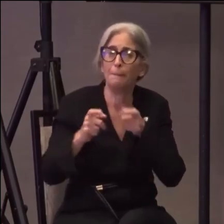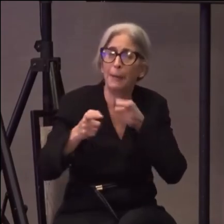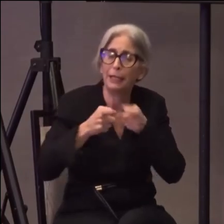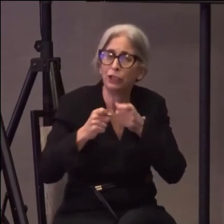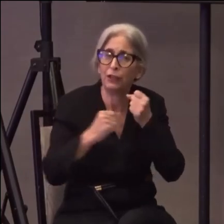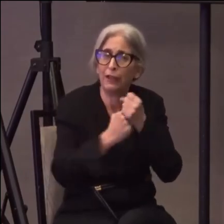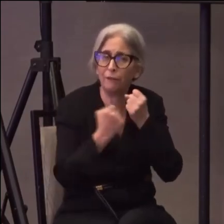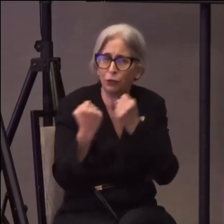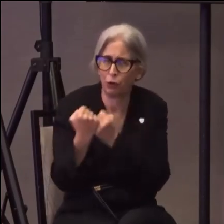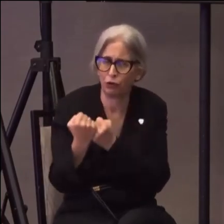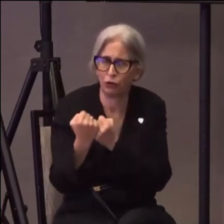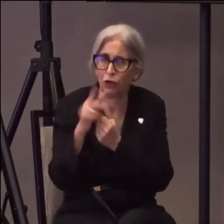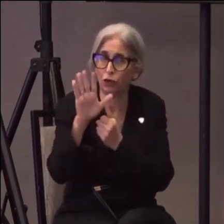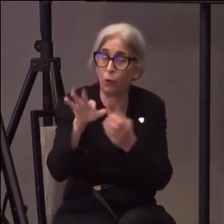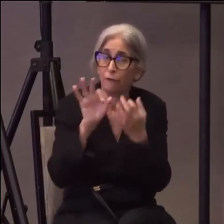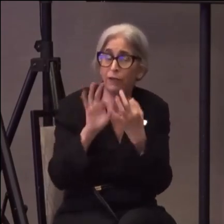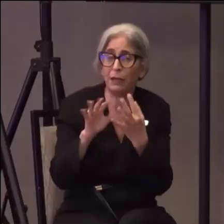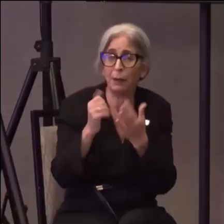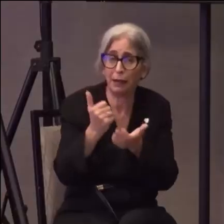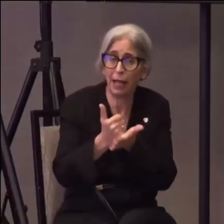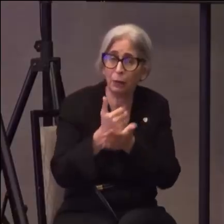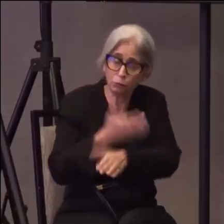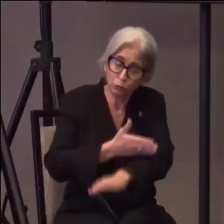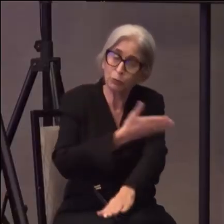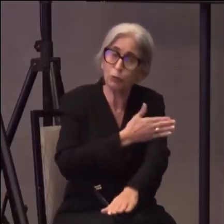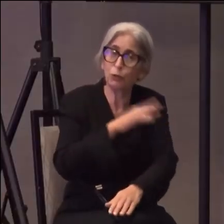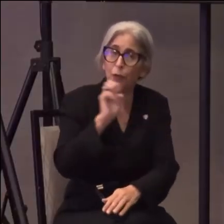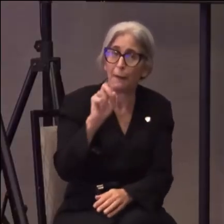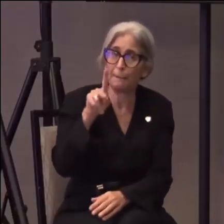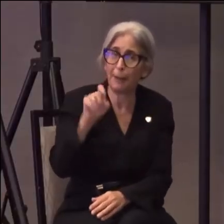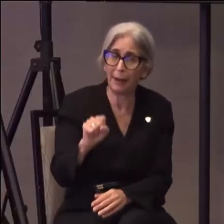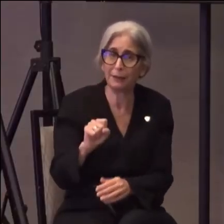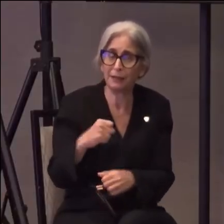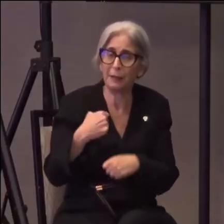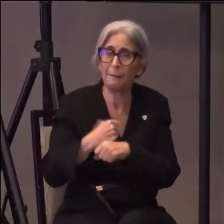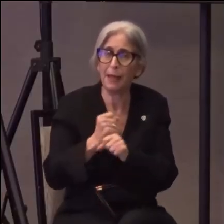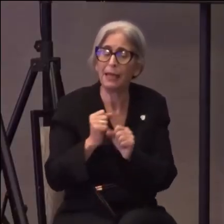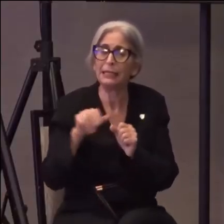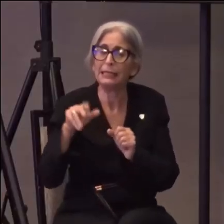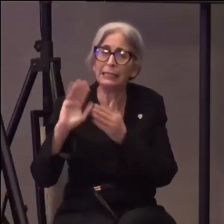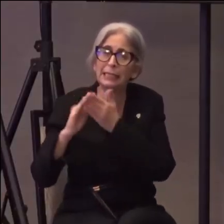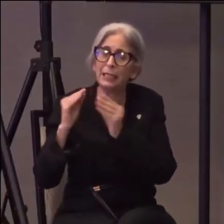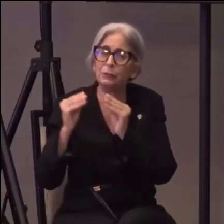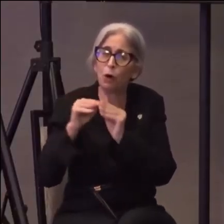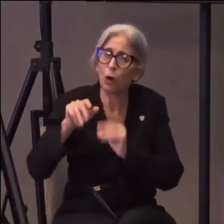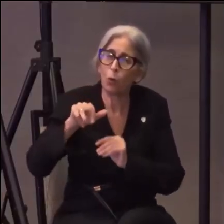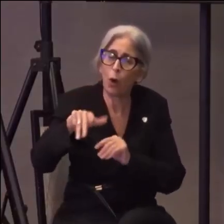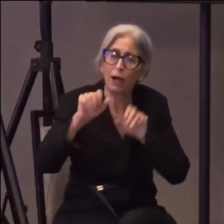know. Your feedback helps improve the map and makes cities more walkable for everyone.